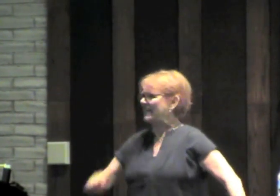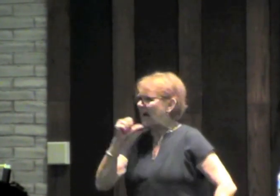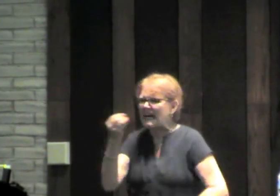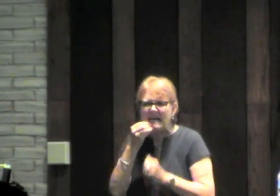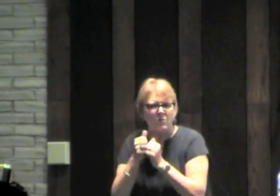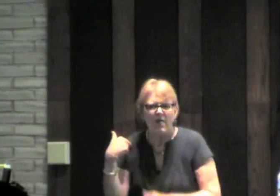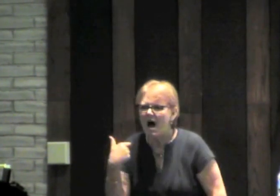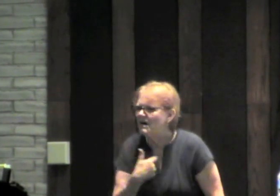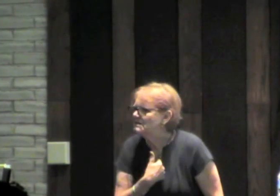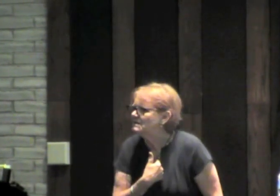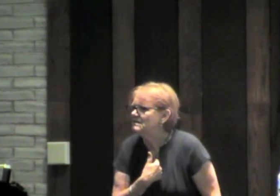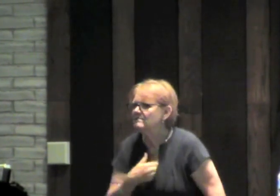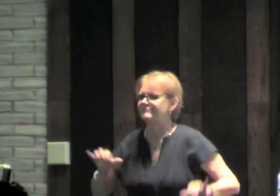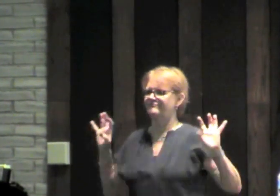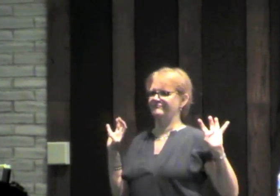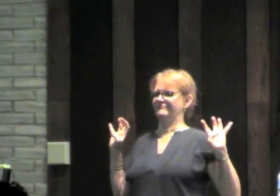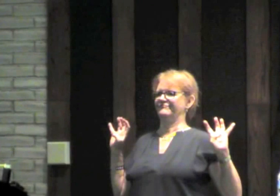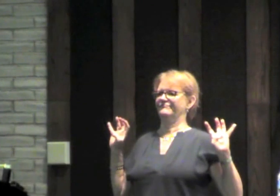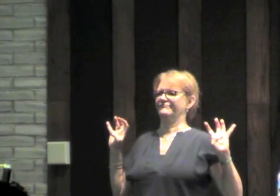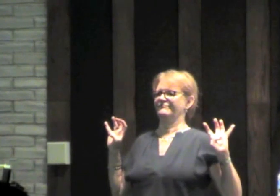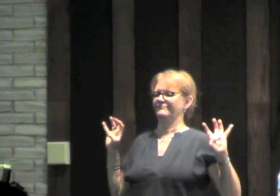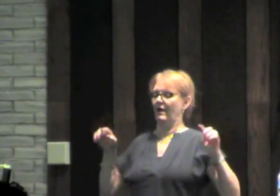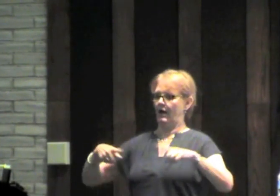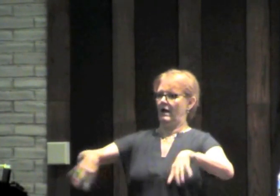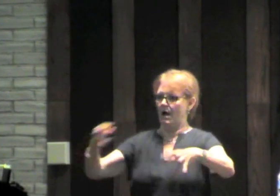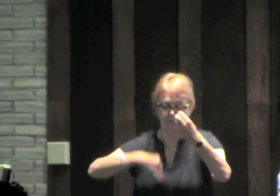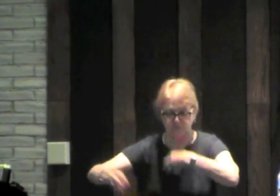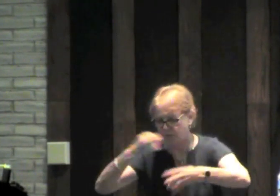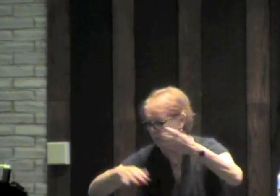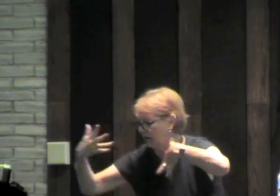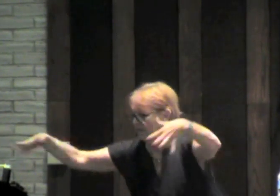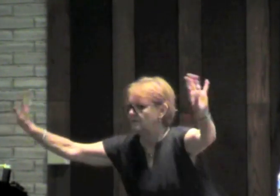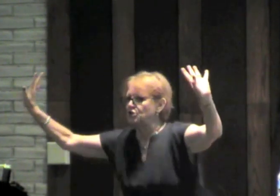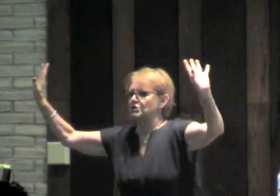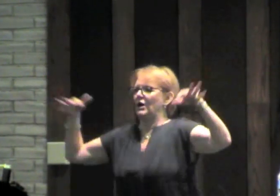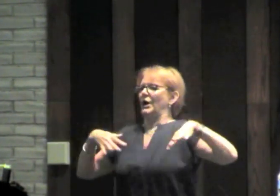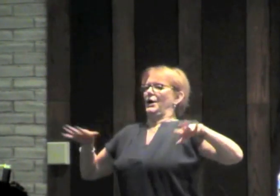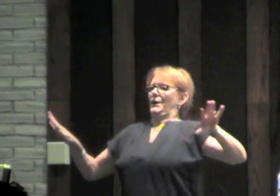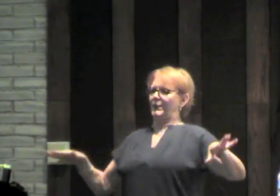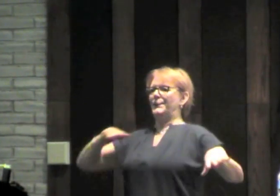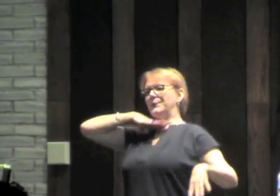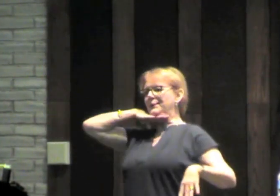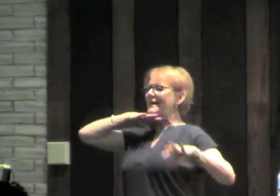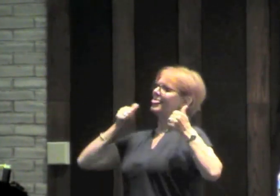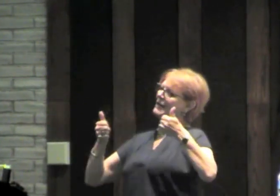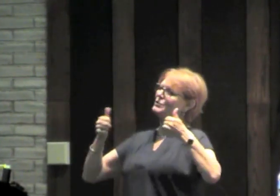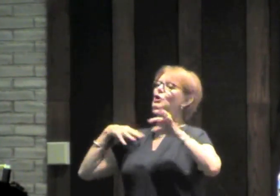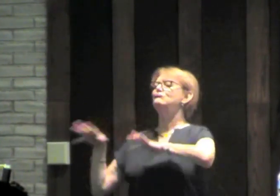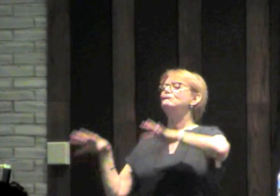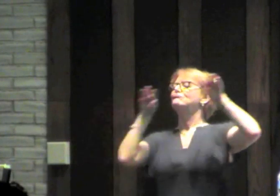children. They are not allowed to eat with us. They had to stand and wait until the men and the guests were done eating and